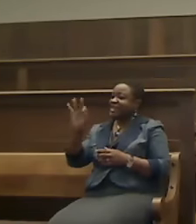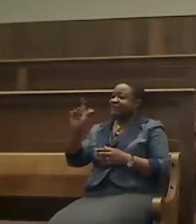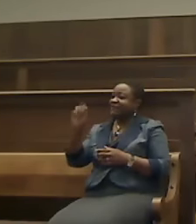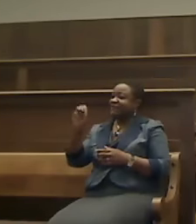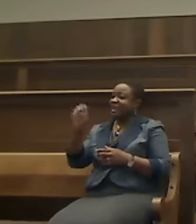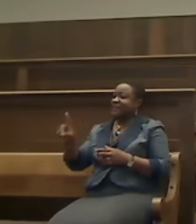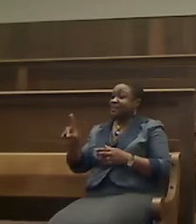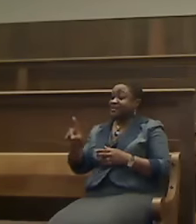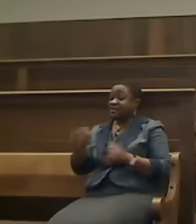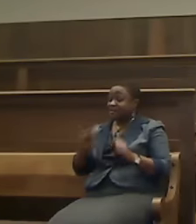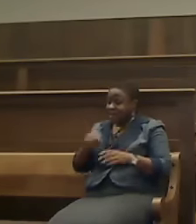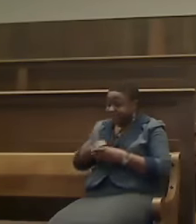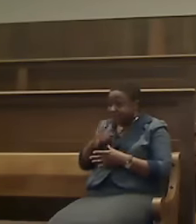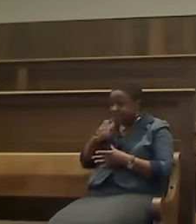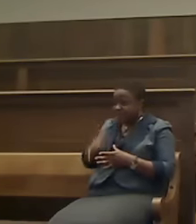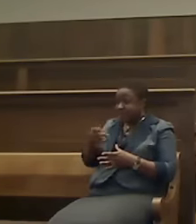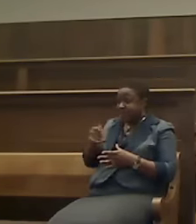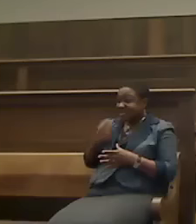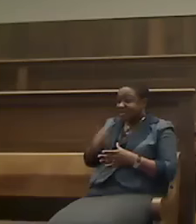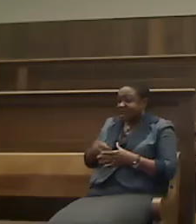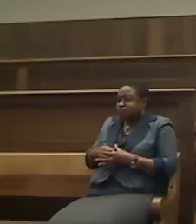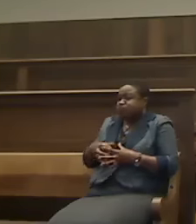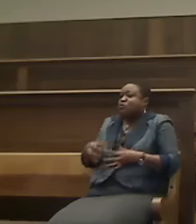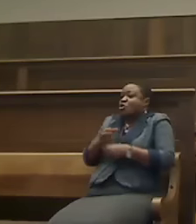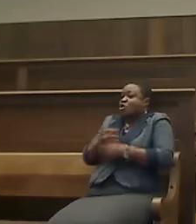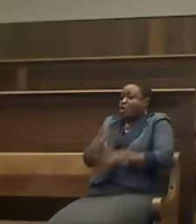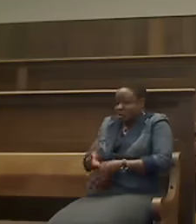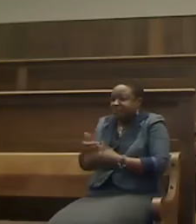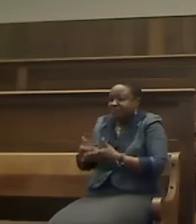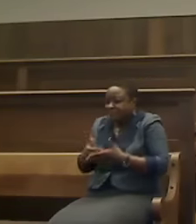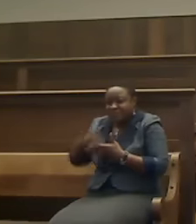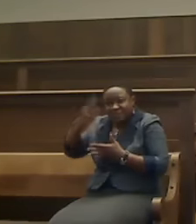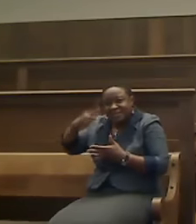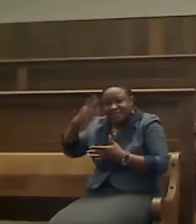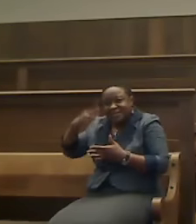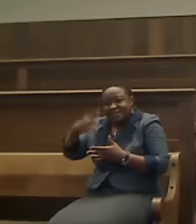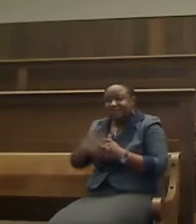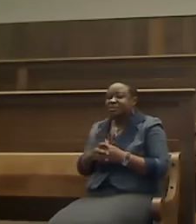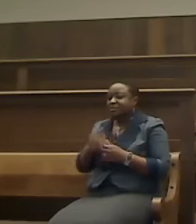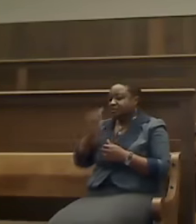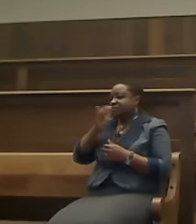The placenta is inflamed in the mother, and that might be leading to the bleeding brain in the babies.